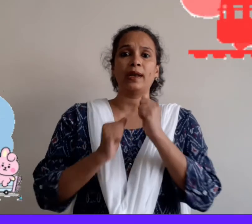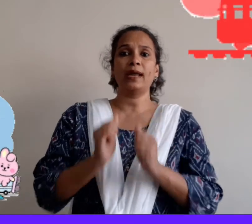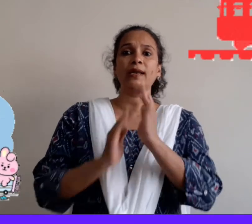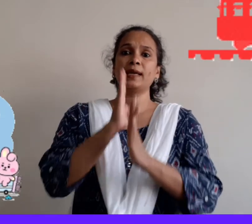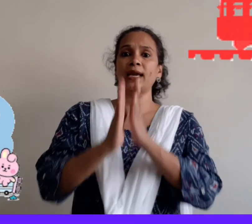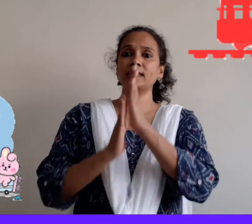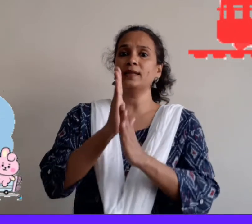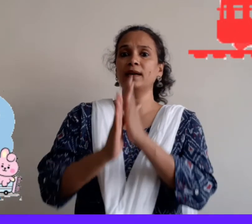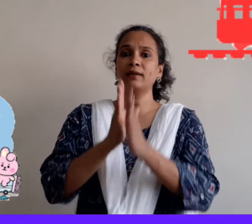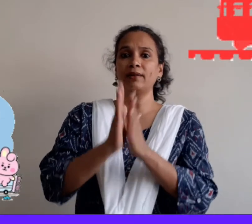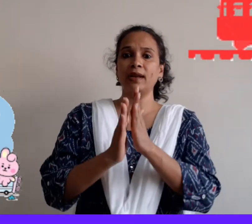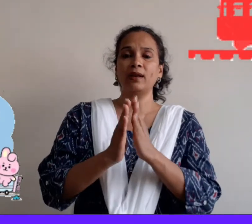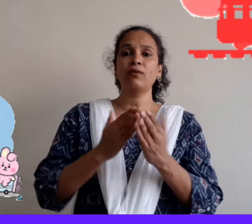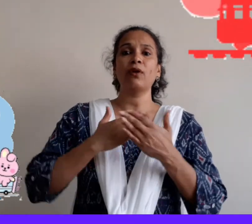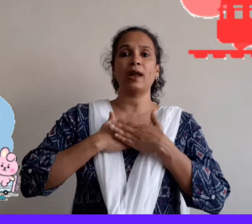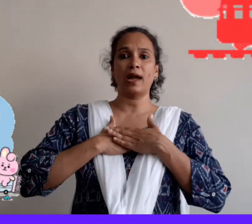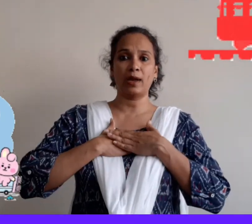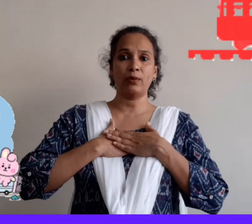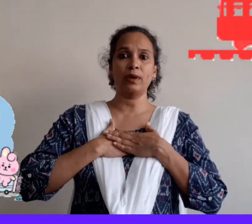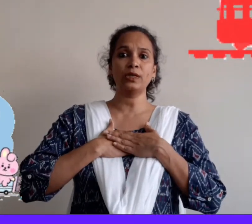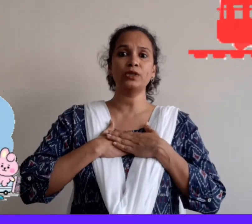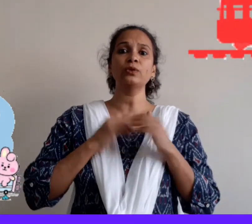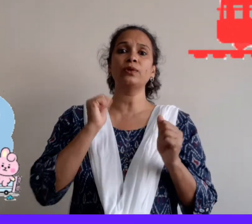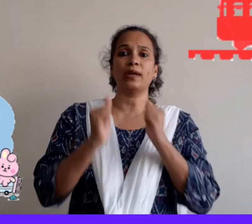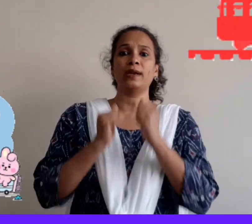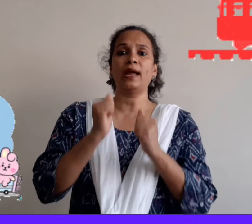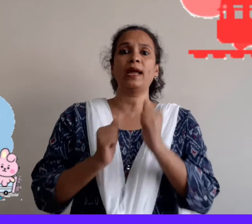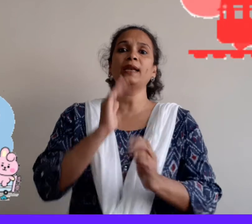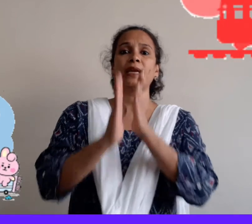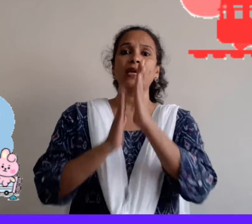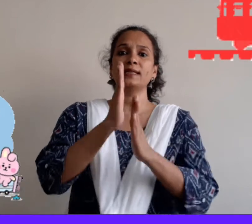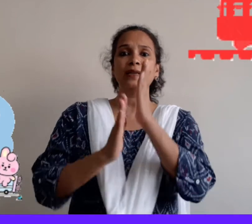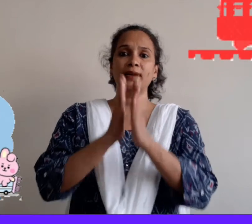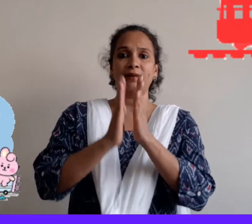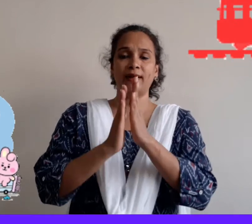and catch the train. For I were to run and catch the train.